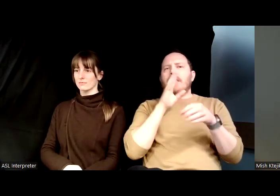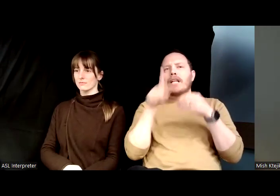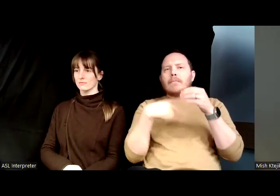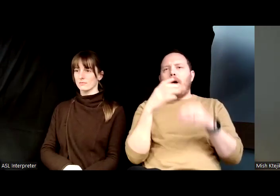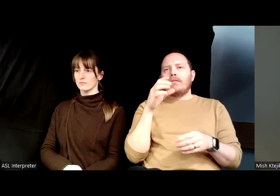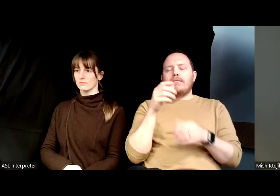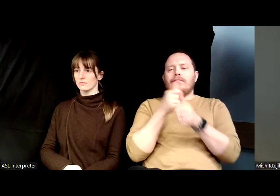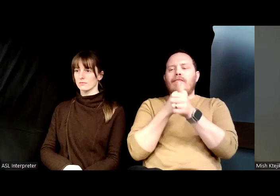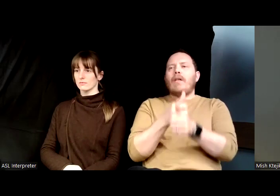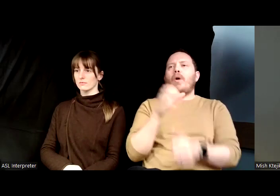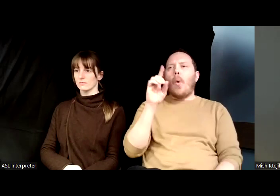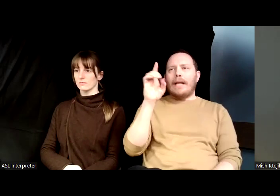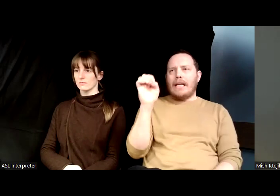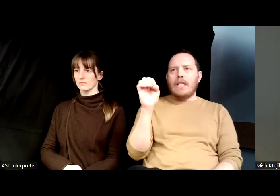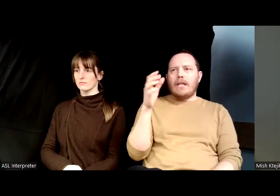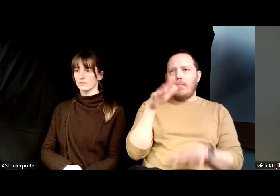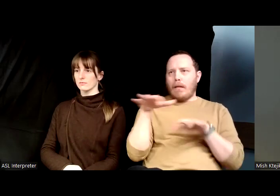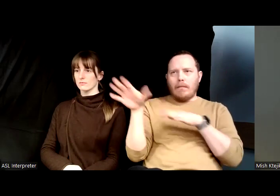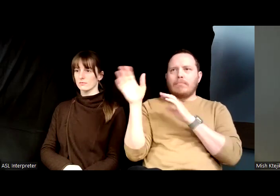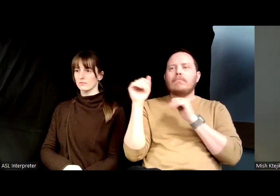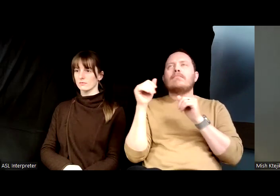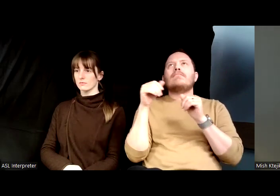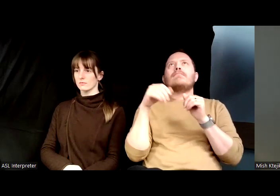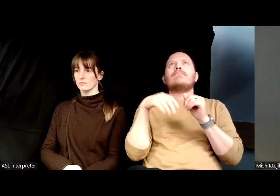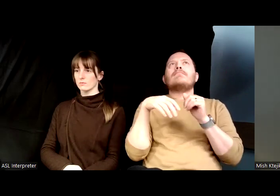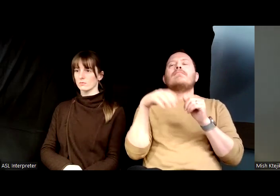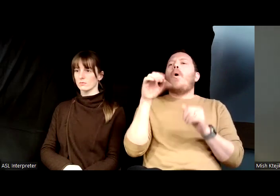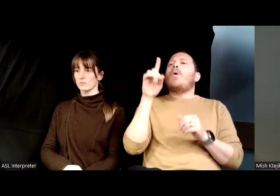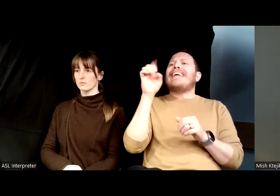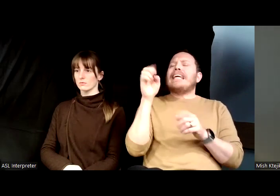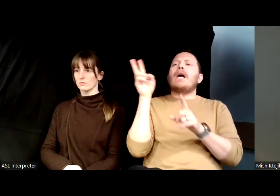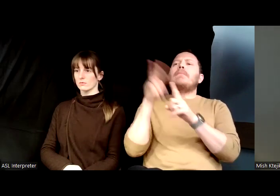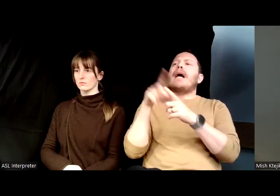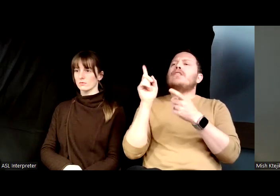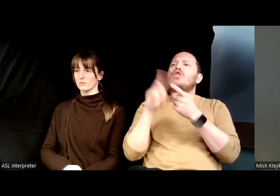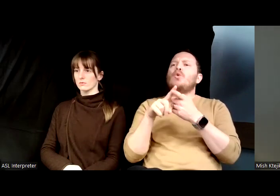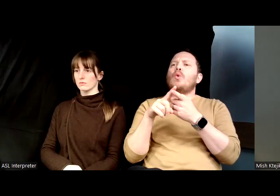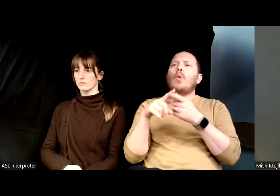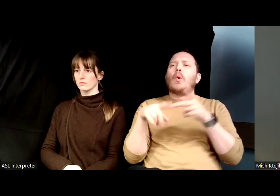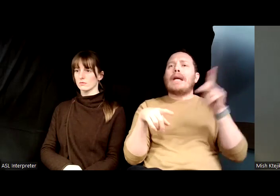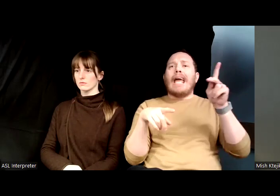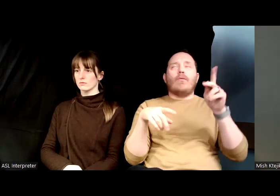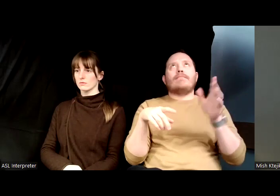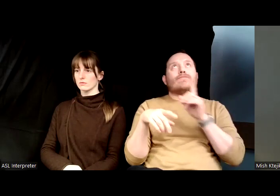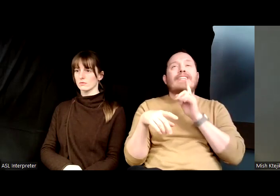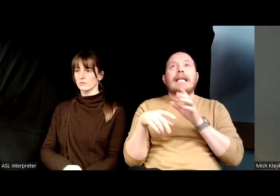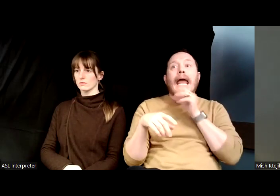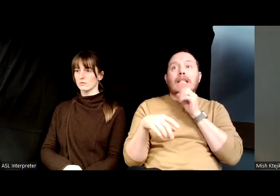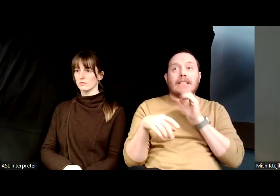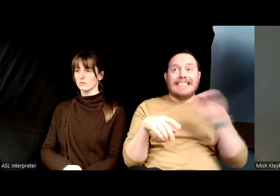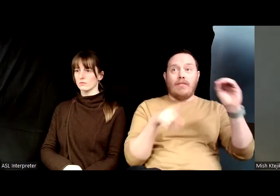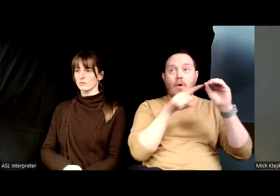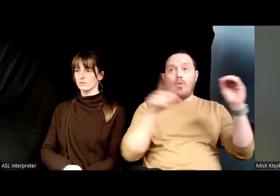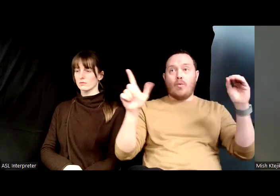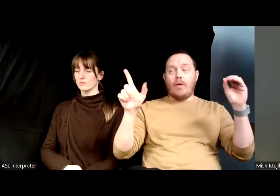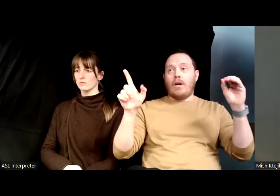So the educational license talks about following the ODE, whatever rule. ODE applies